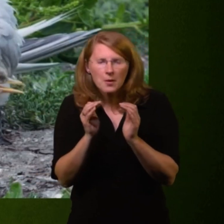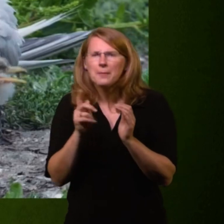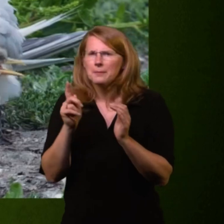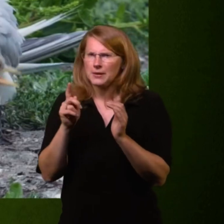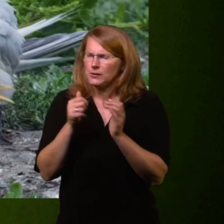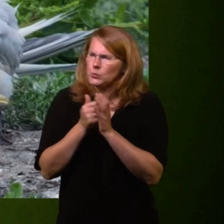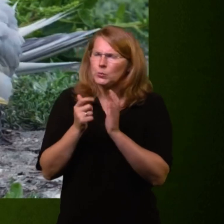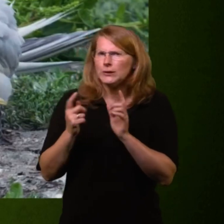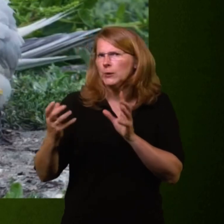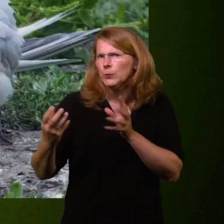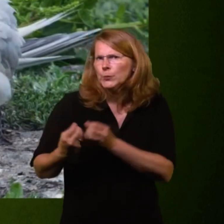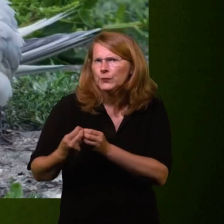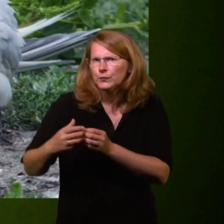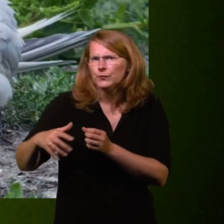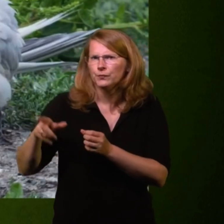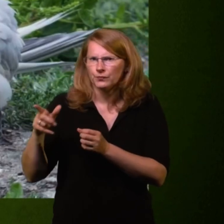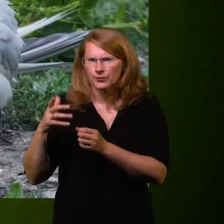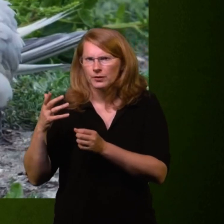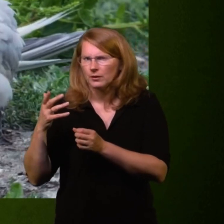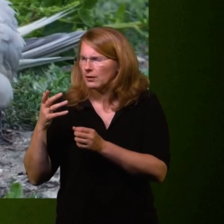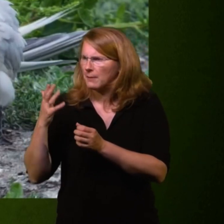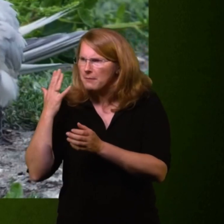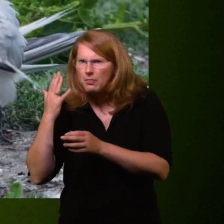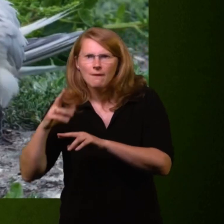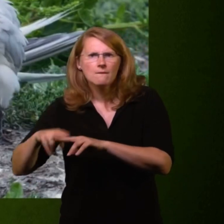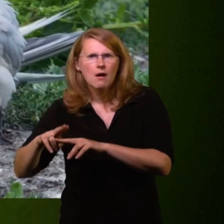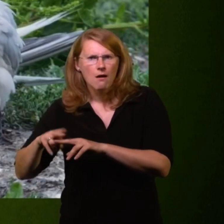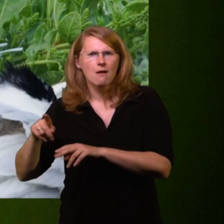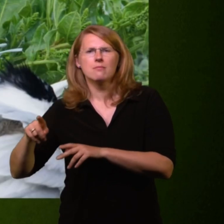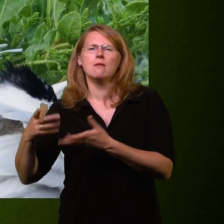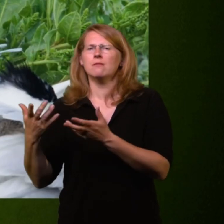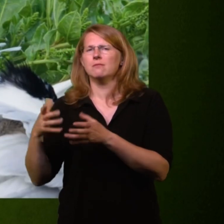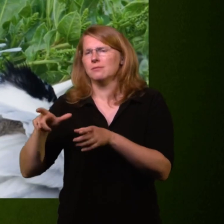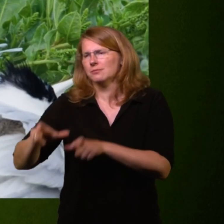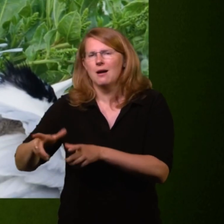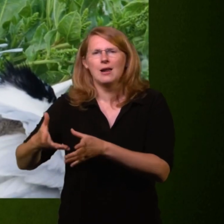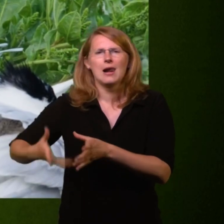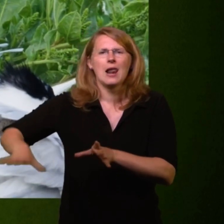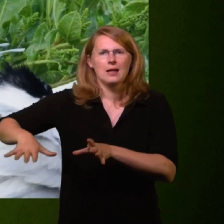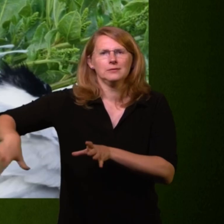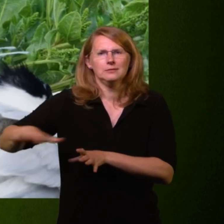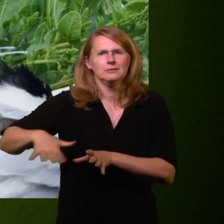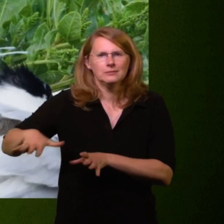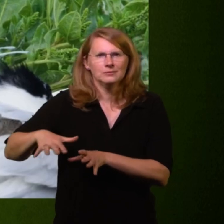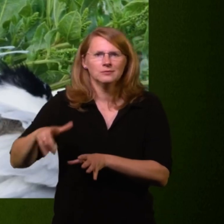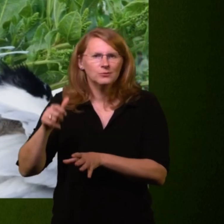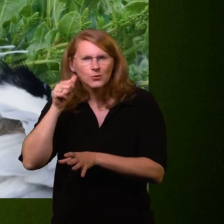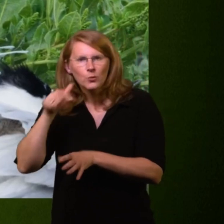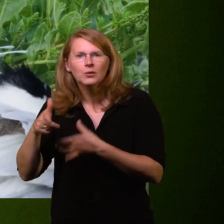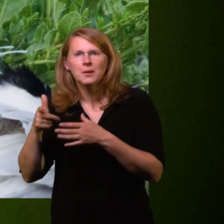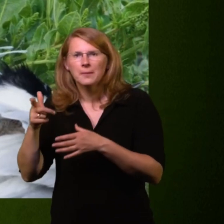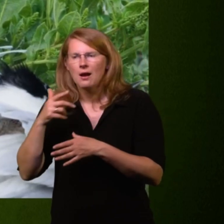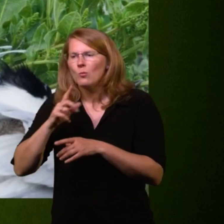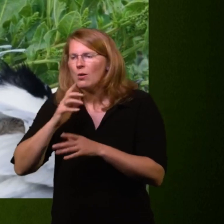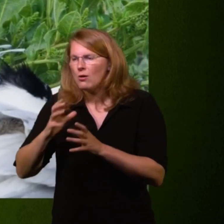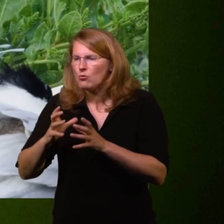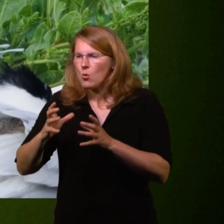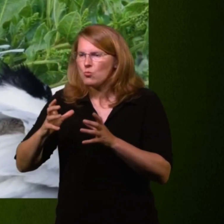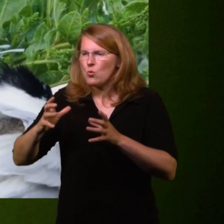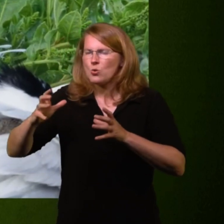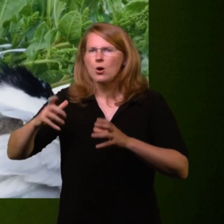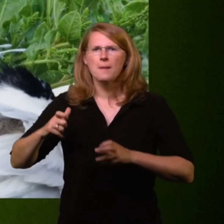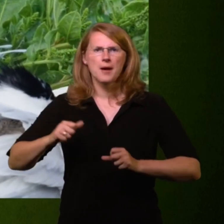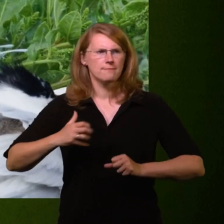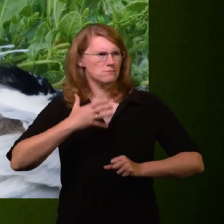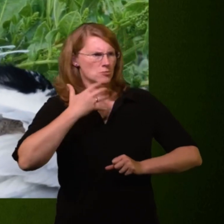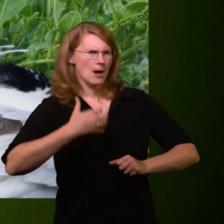they're quite small, they will stay close to the nest, close to the adults, but as they grow, as they start to get braver and bolder, they will start to roam